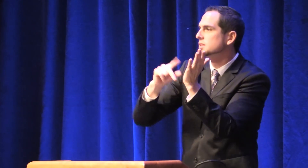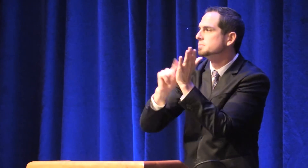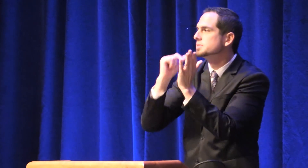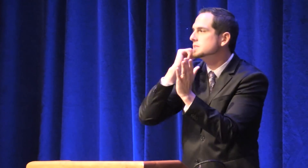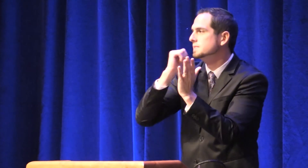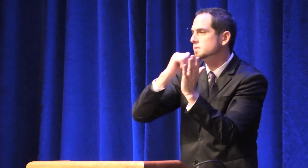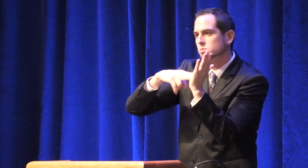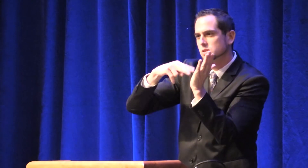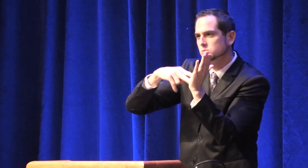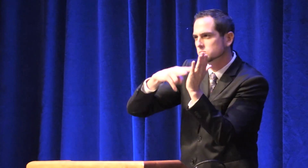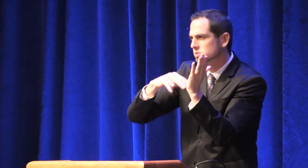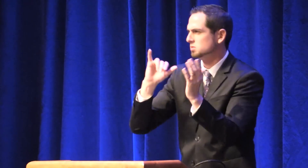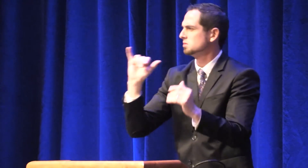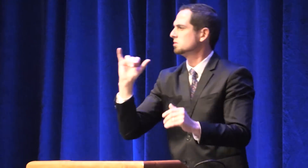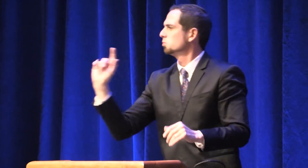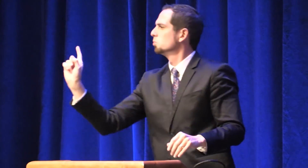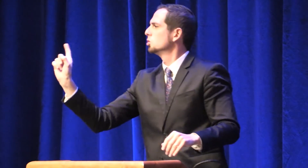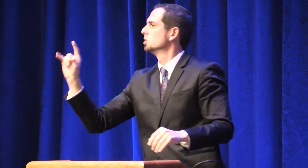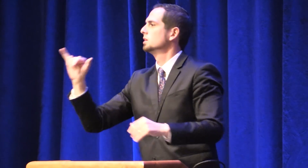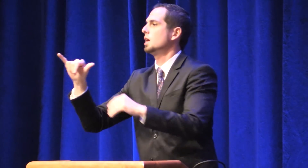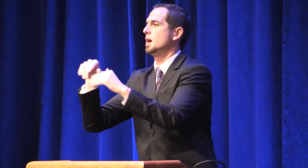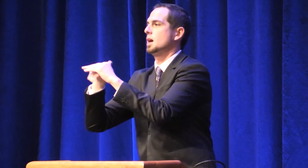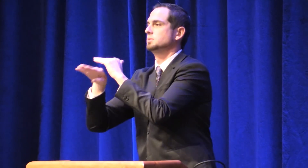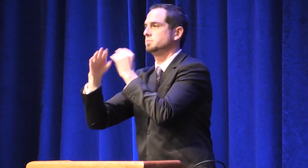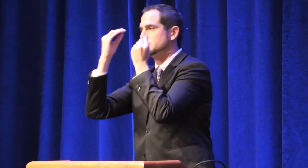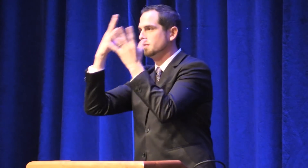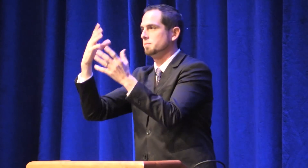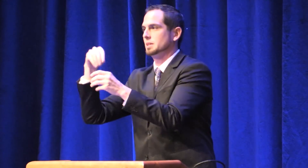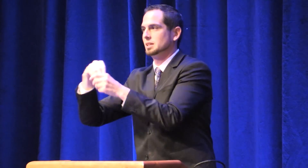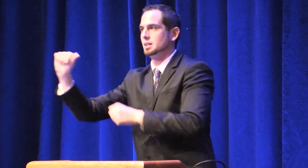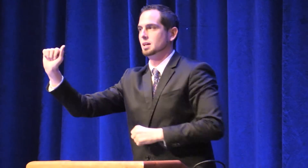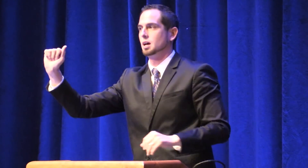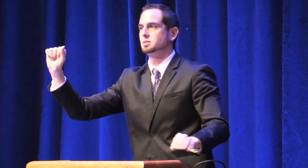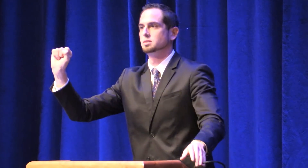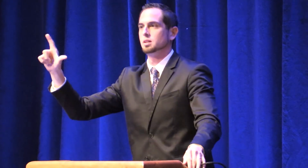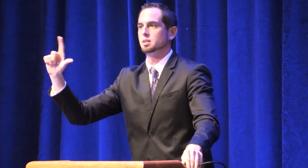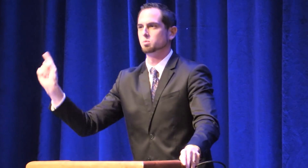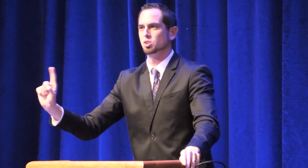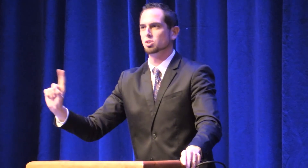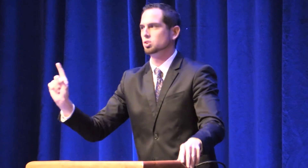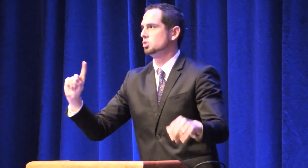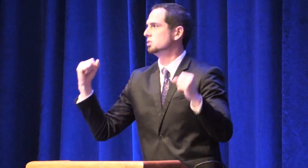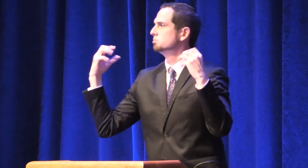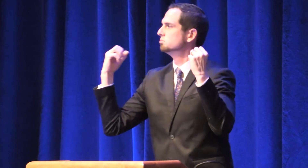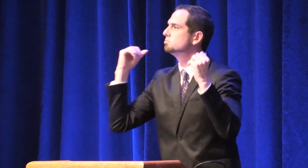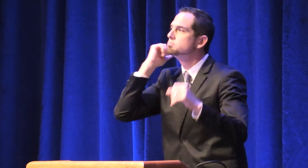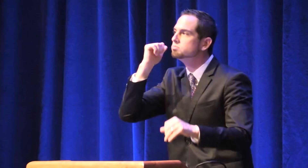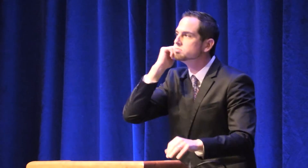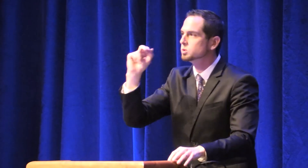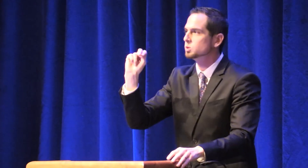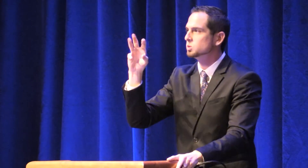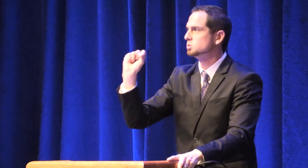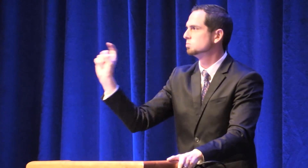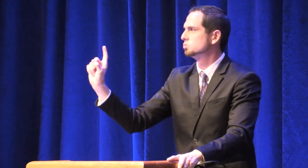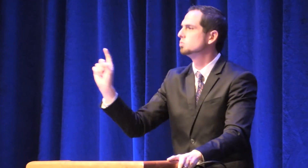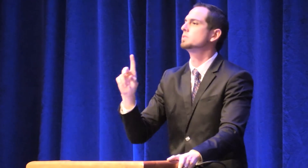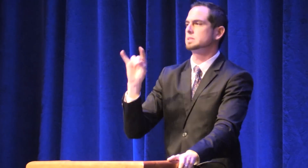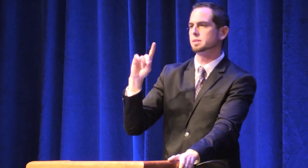internet. I read the newspaper every day and I wondered, where is this information being shared in